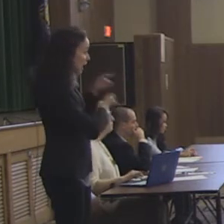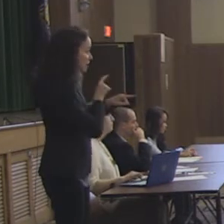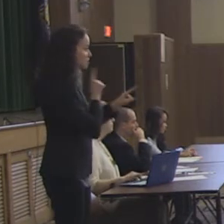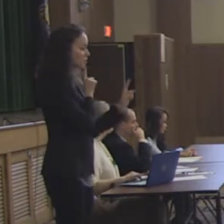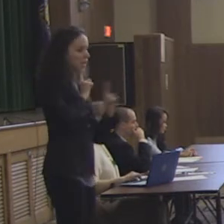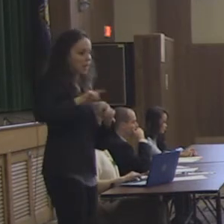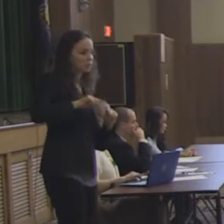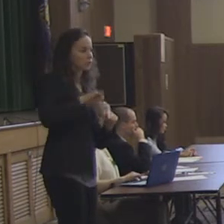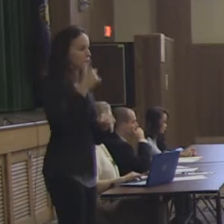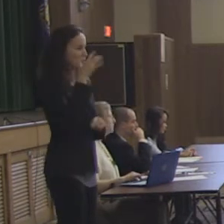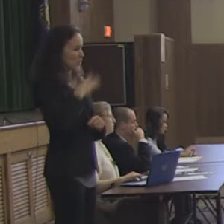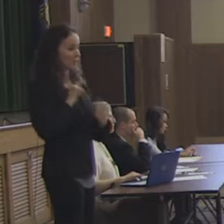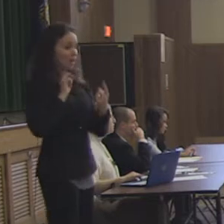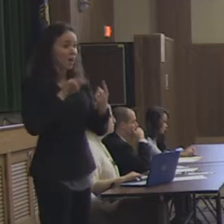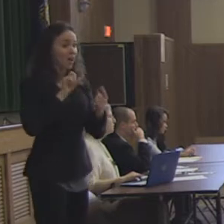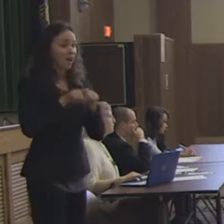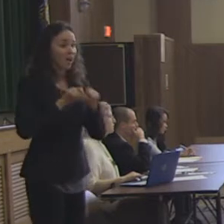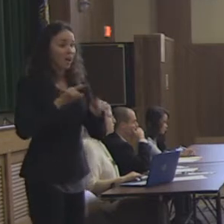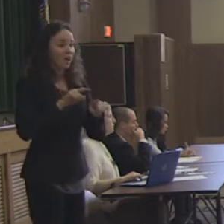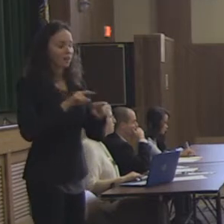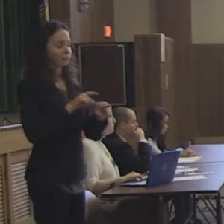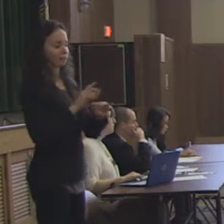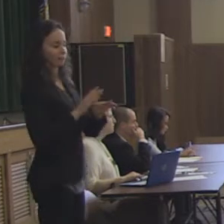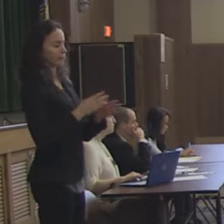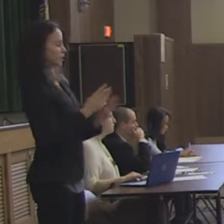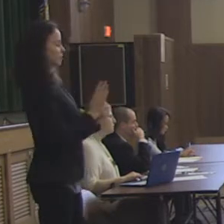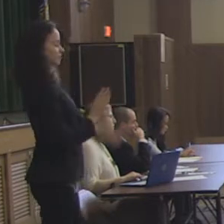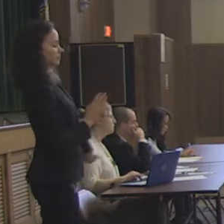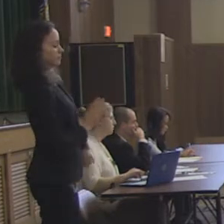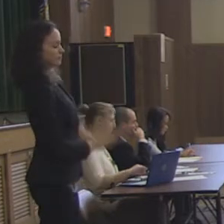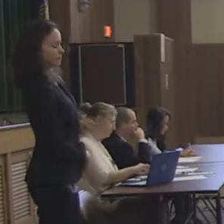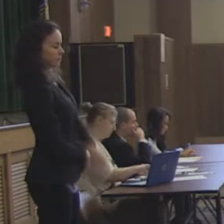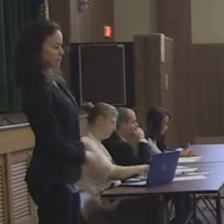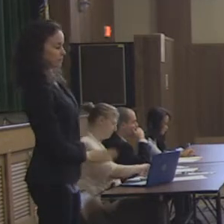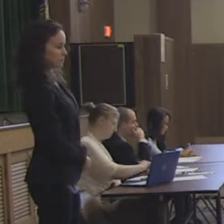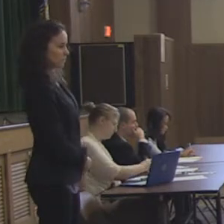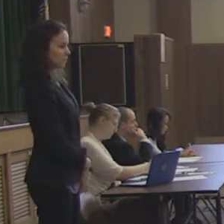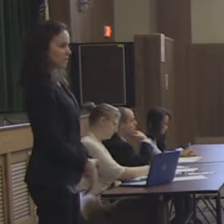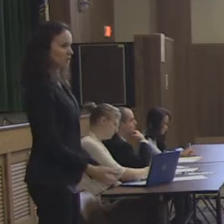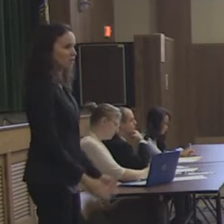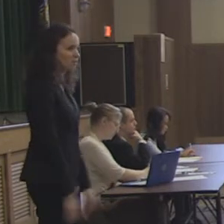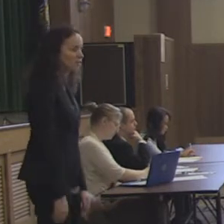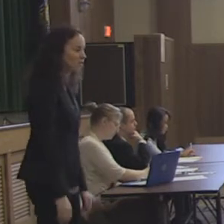just pushed it aside. So, unfortunately for me,